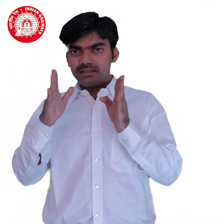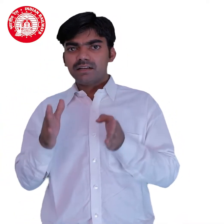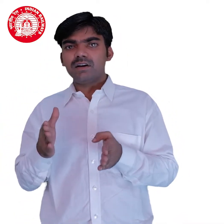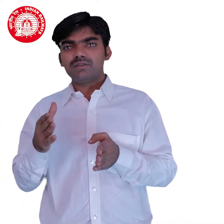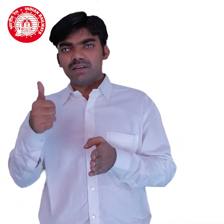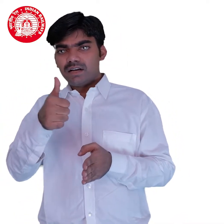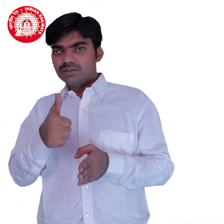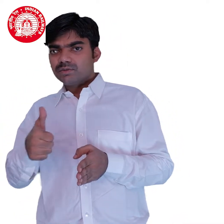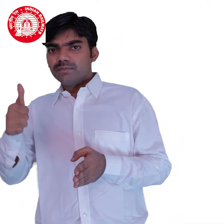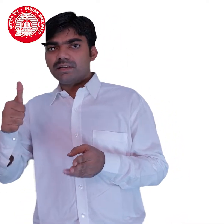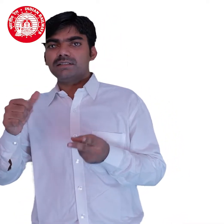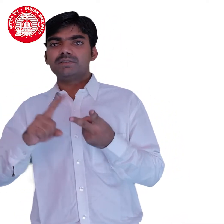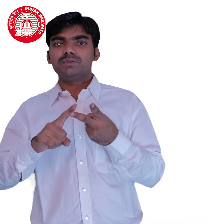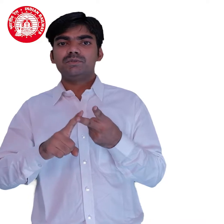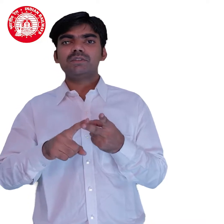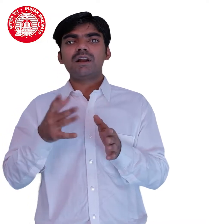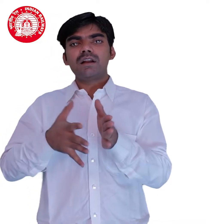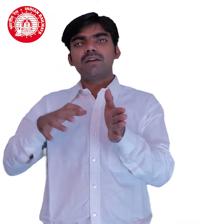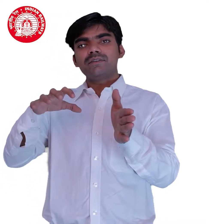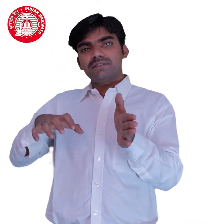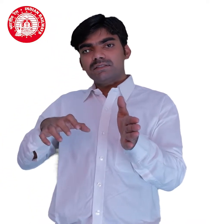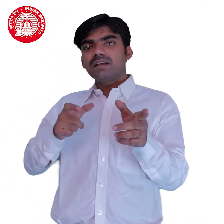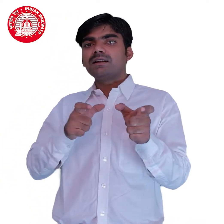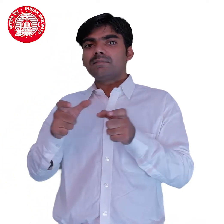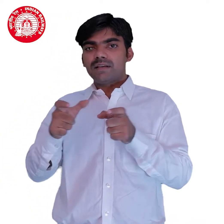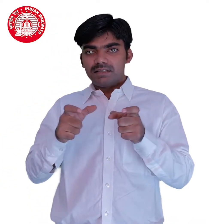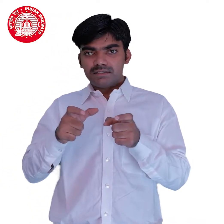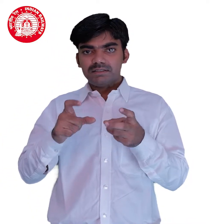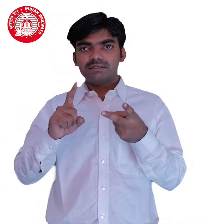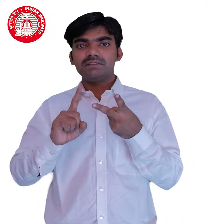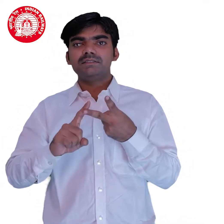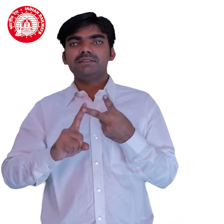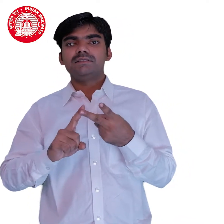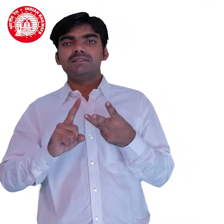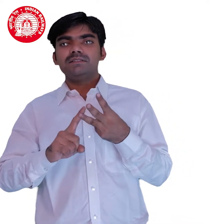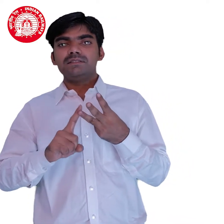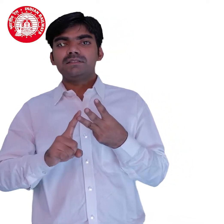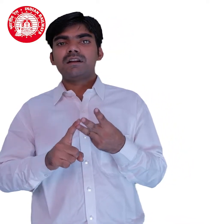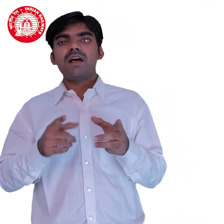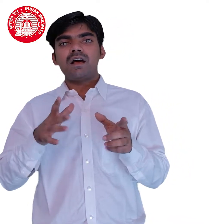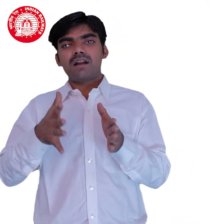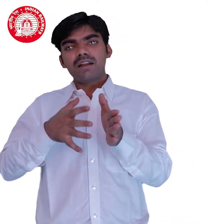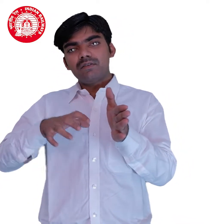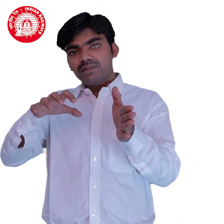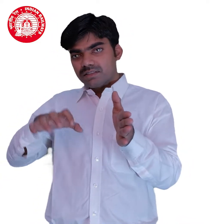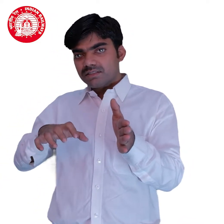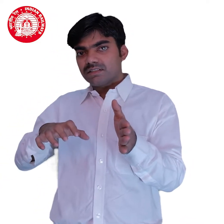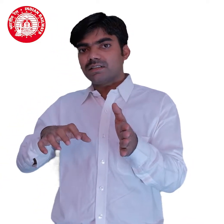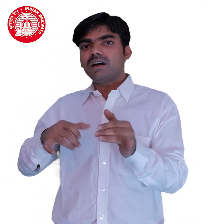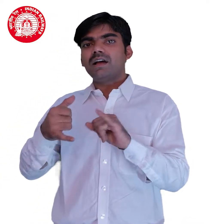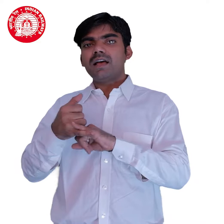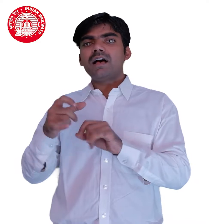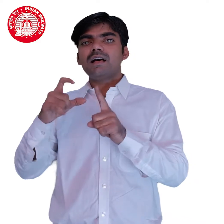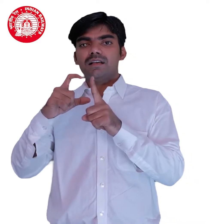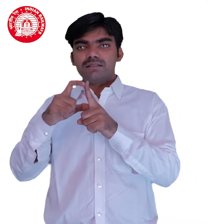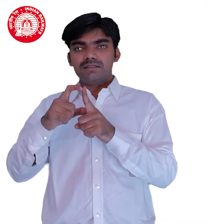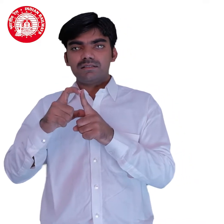superintendent, station director, station master, and chief ticket inspector.